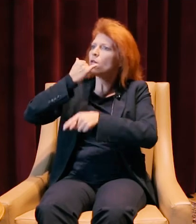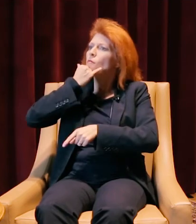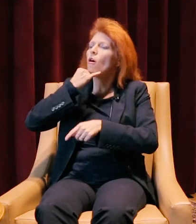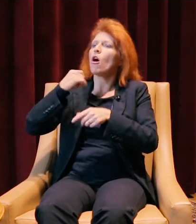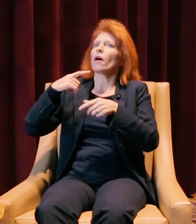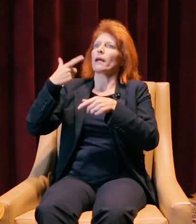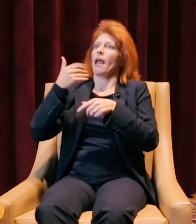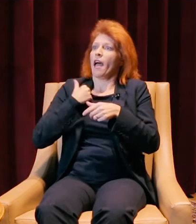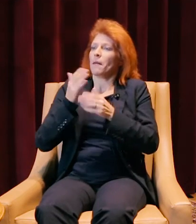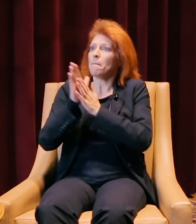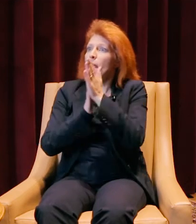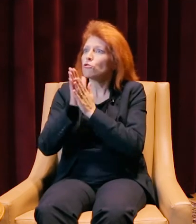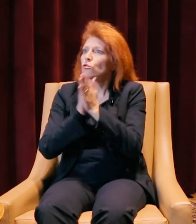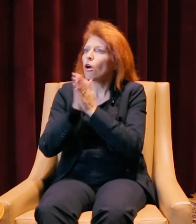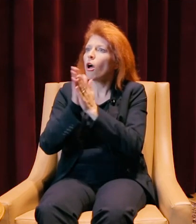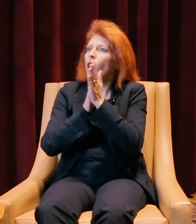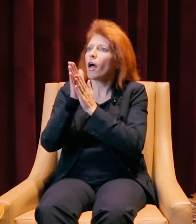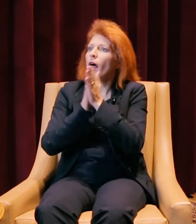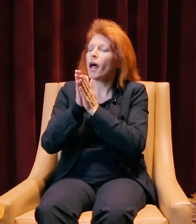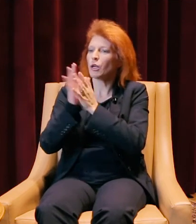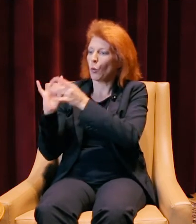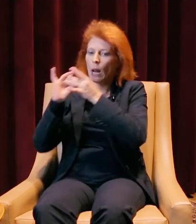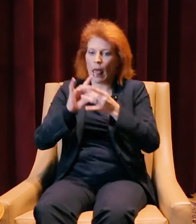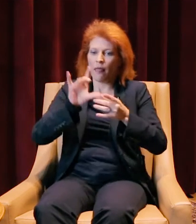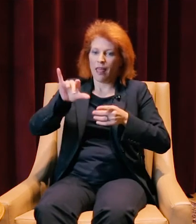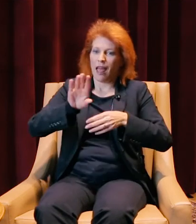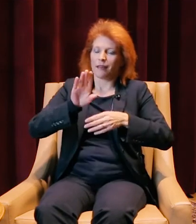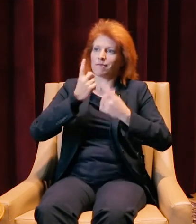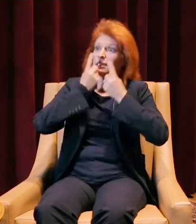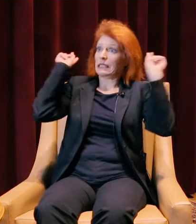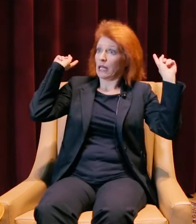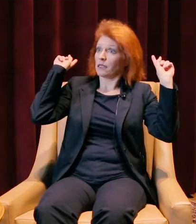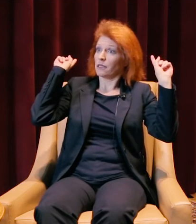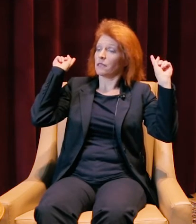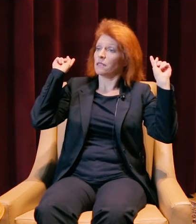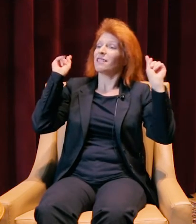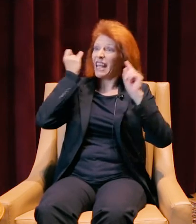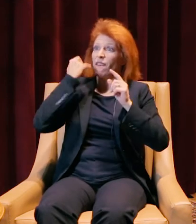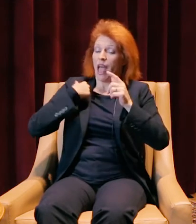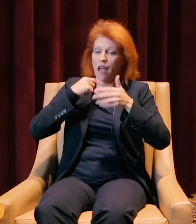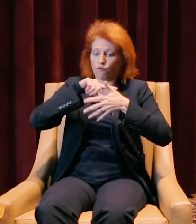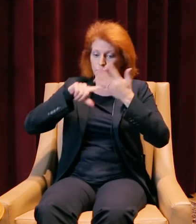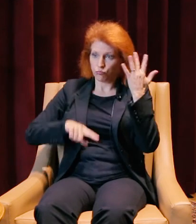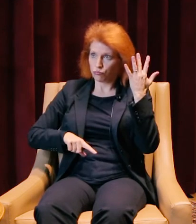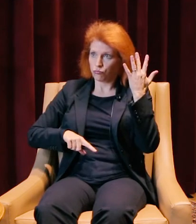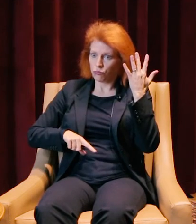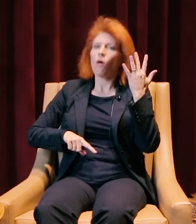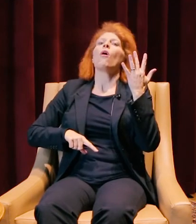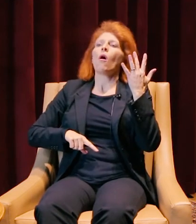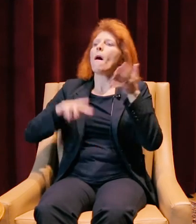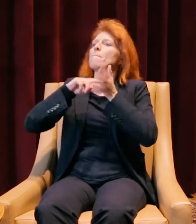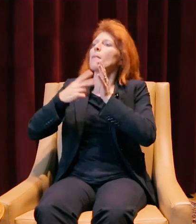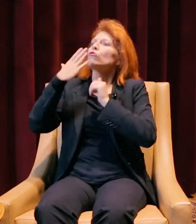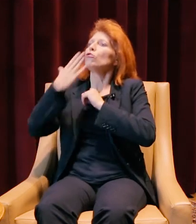the passion appropriate with what they're trying to accomplish with their products? And those were the lessons that I